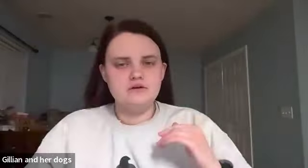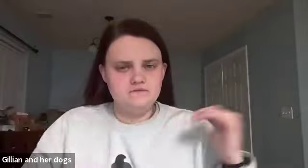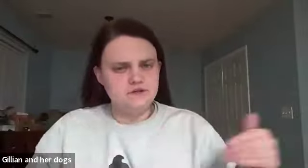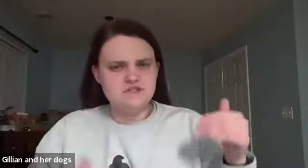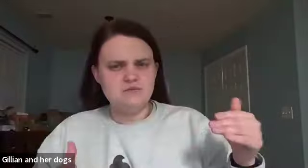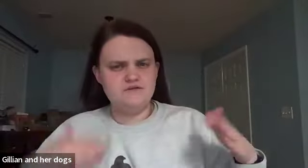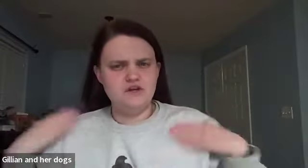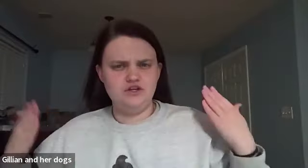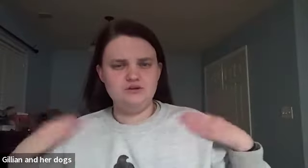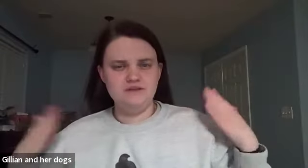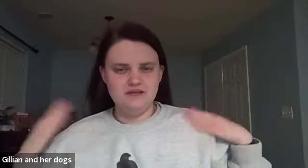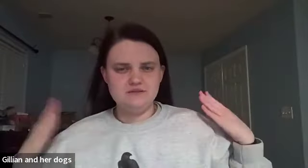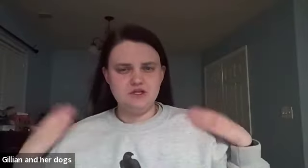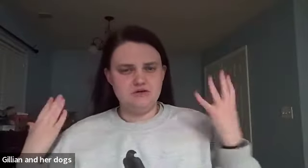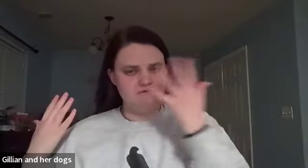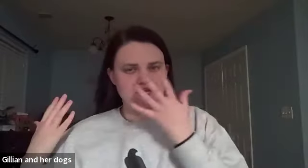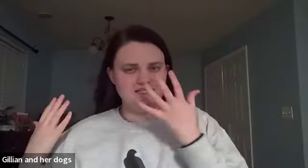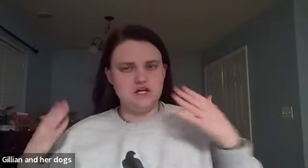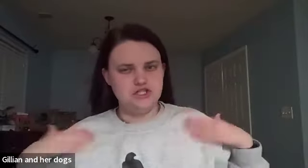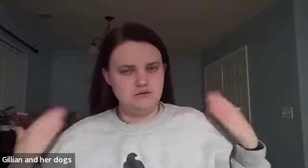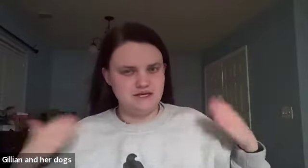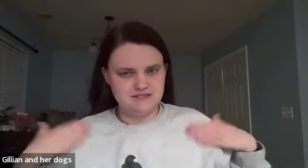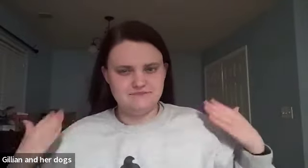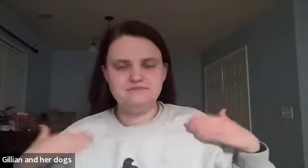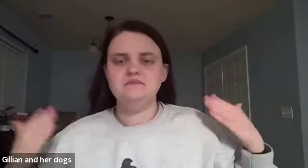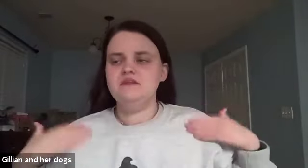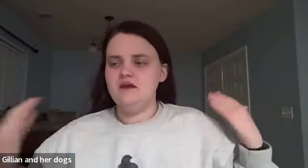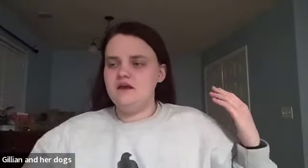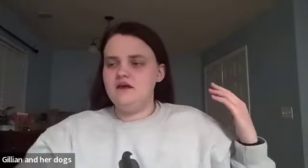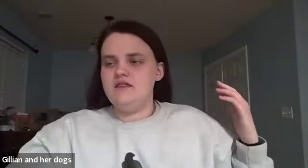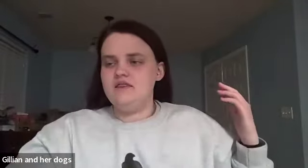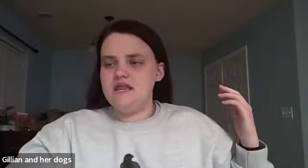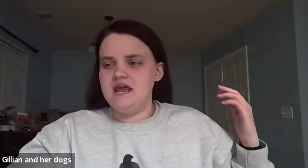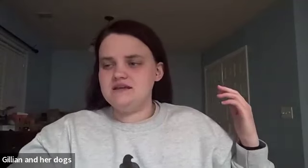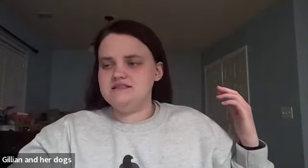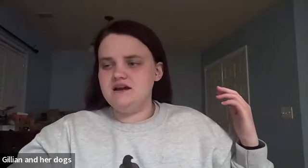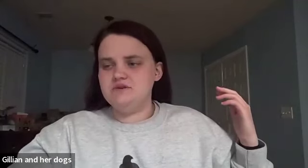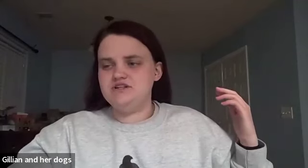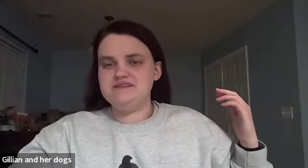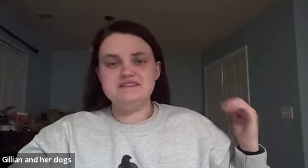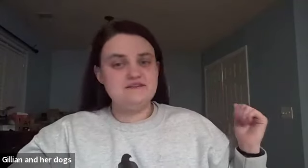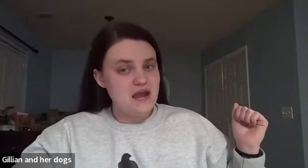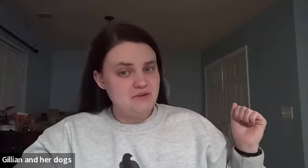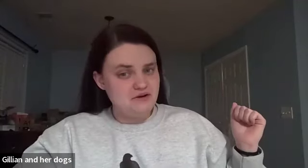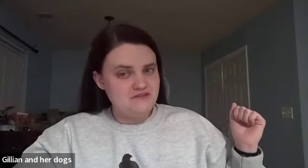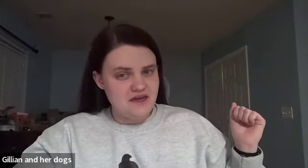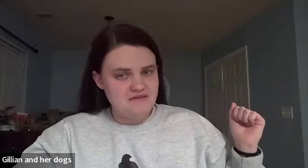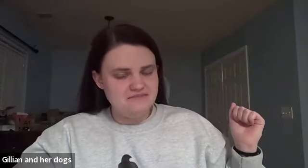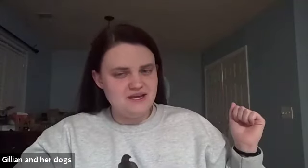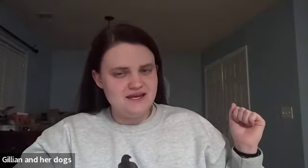will confuse them if you're doing this, but your face is not showing it. The next sign we're going to do is the sign for happy birthday,